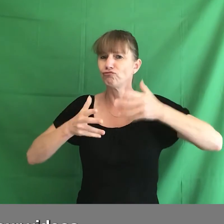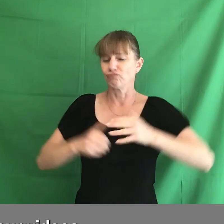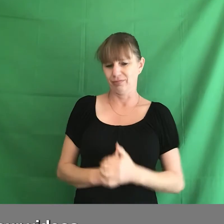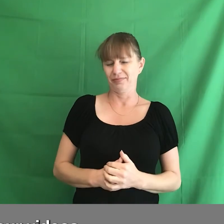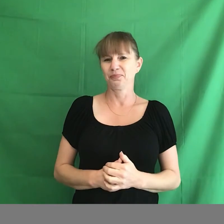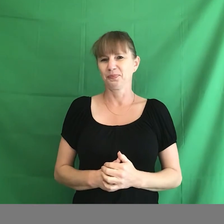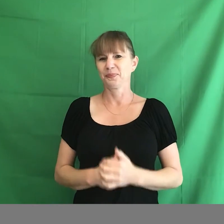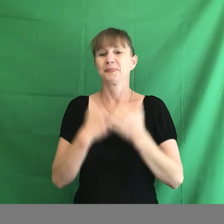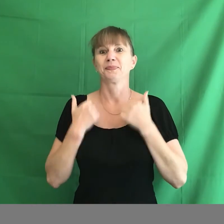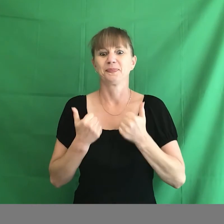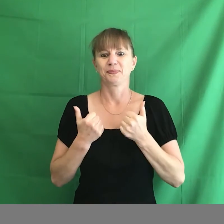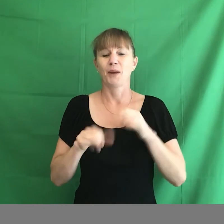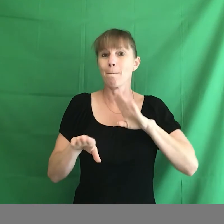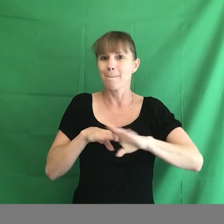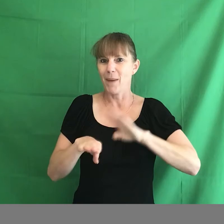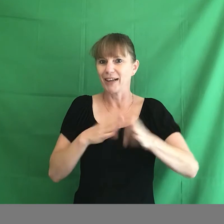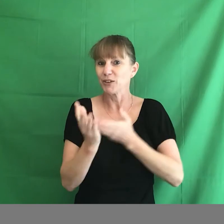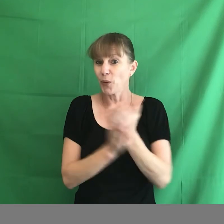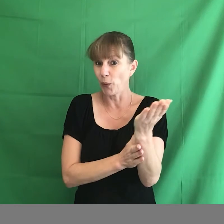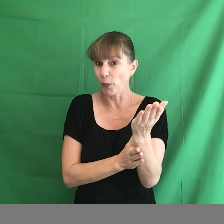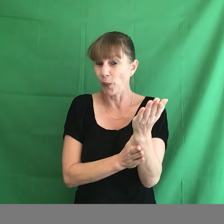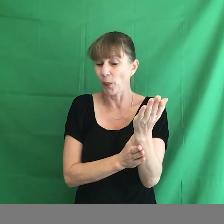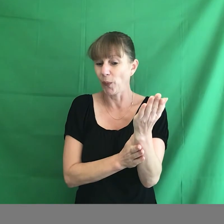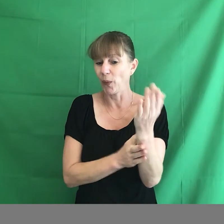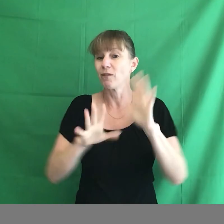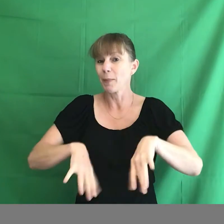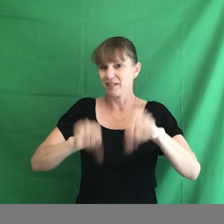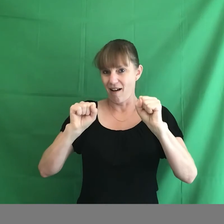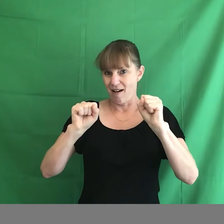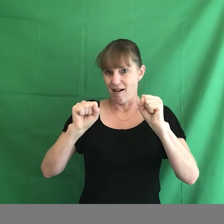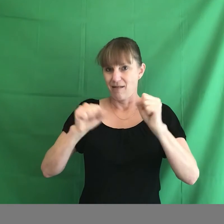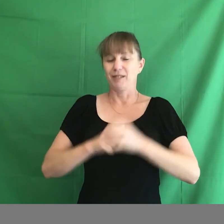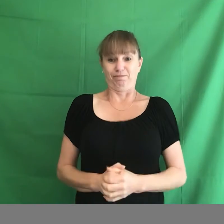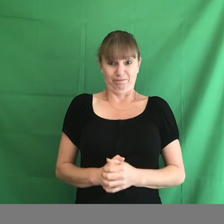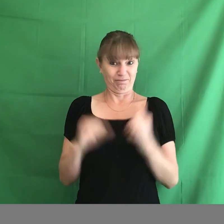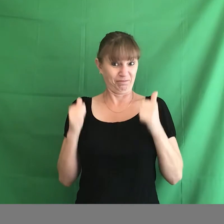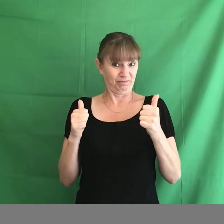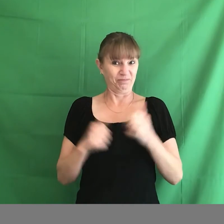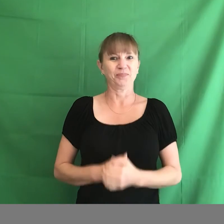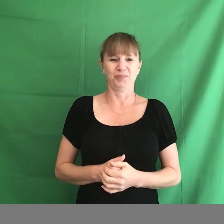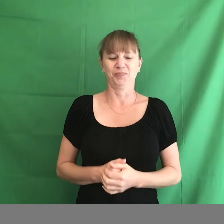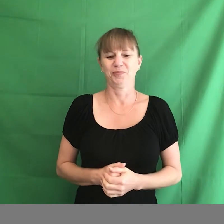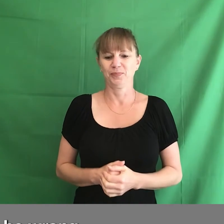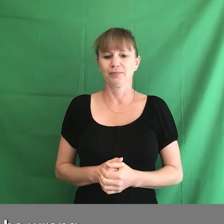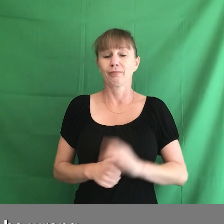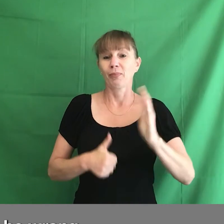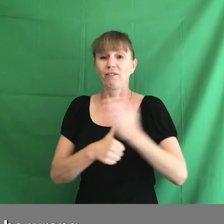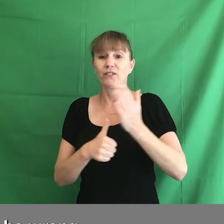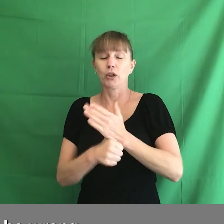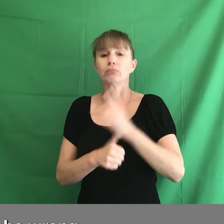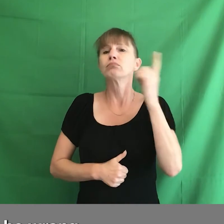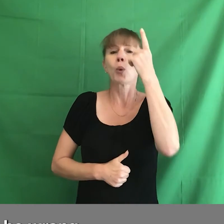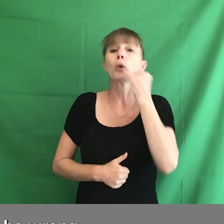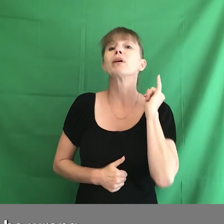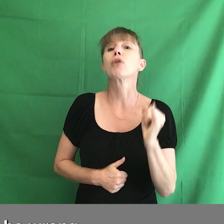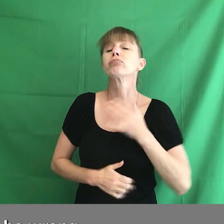along. So here's our little practice run through right from the very, very start. First line, what